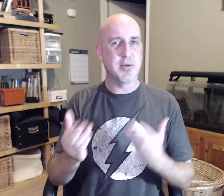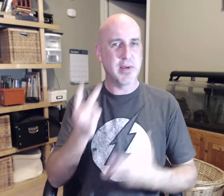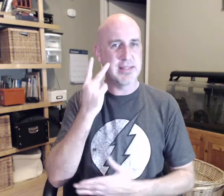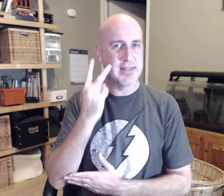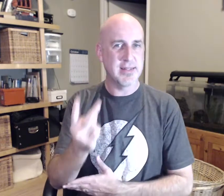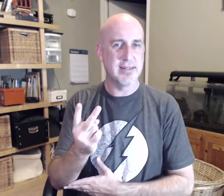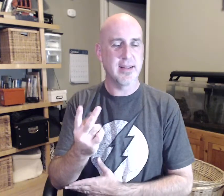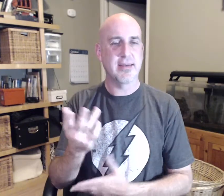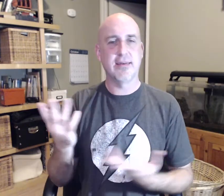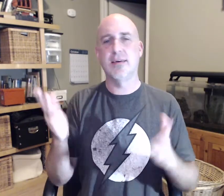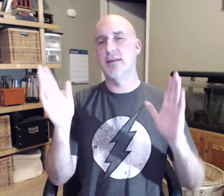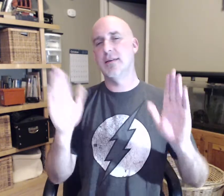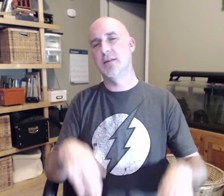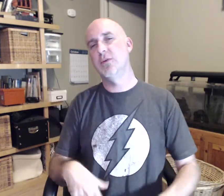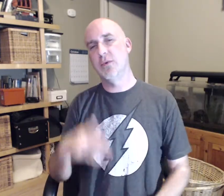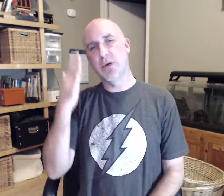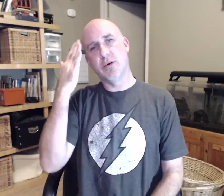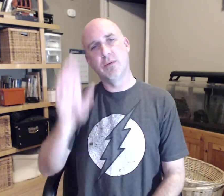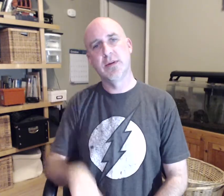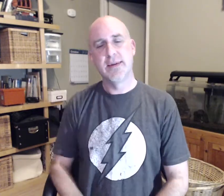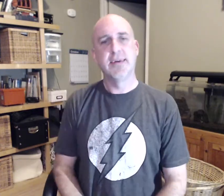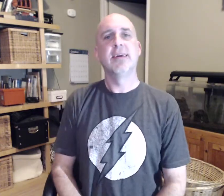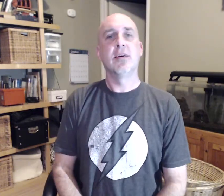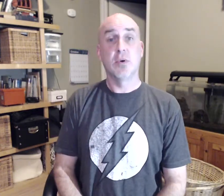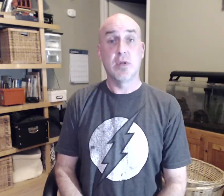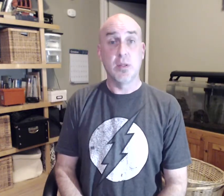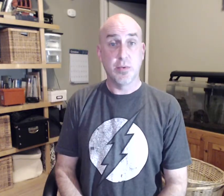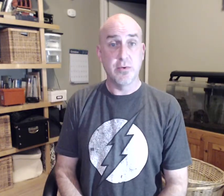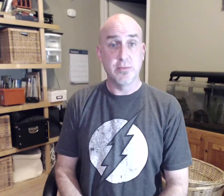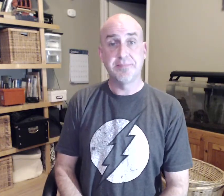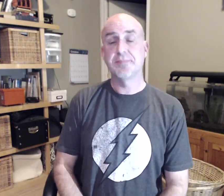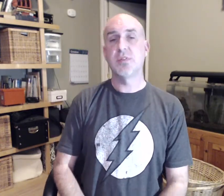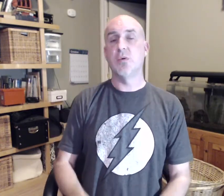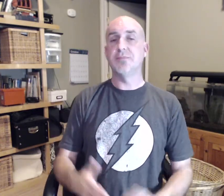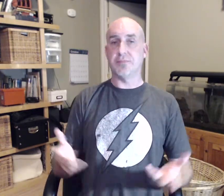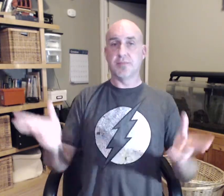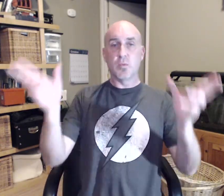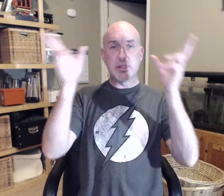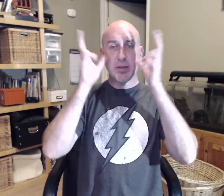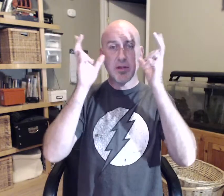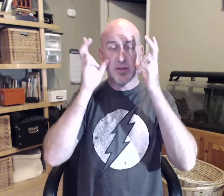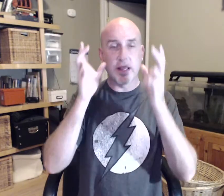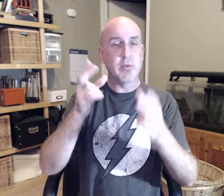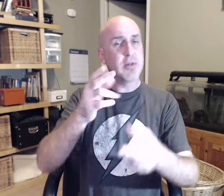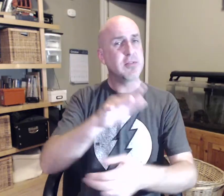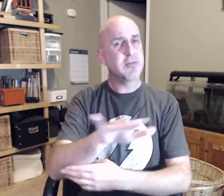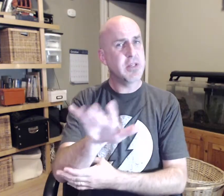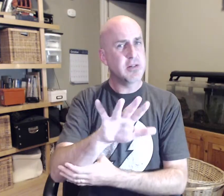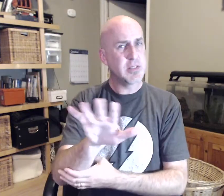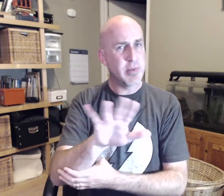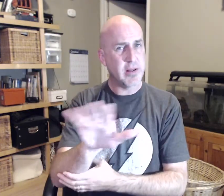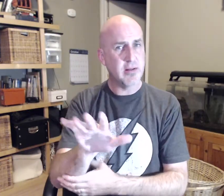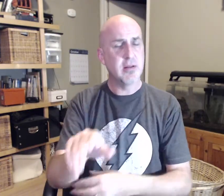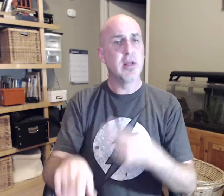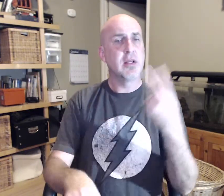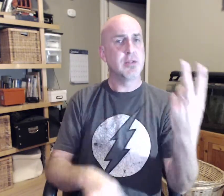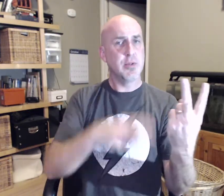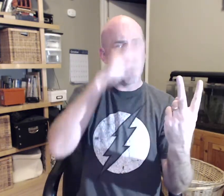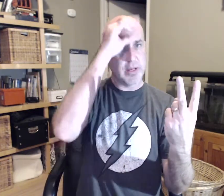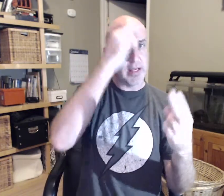might see, like, oh, you don't know. We want to improve. So receptively, I'm going to fingerspell 2 boy names